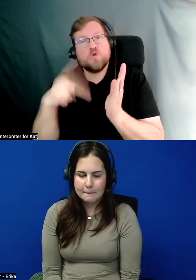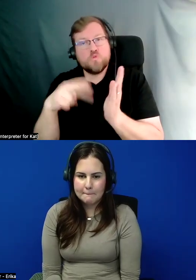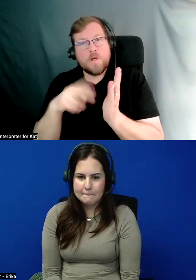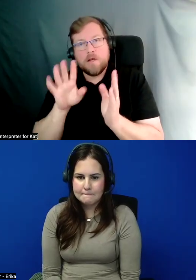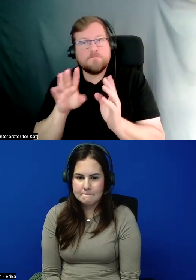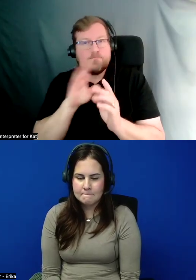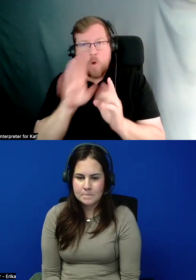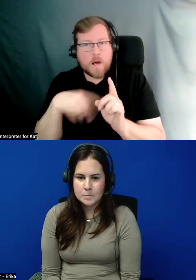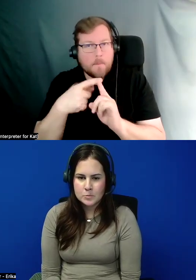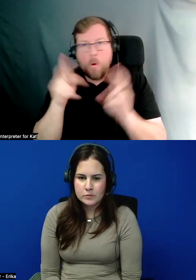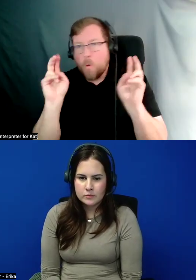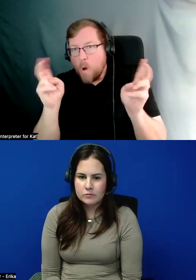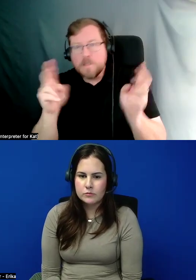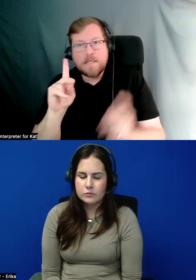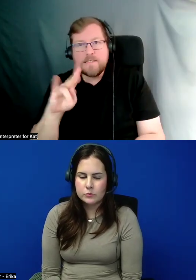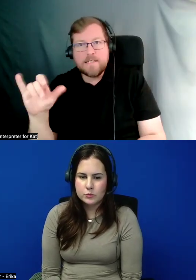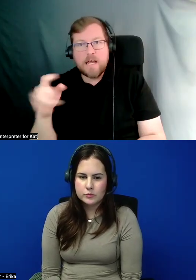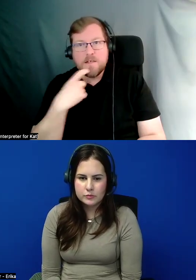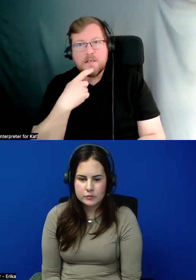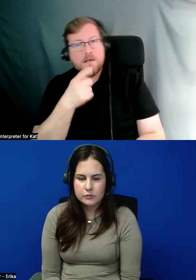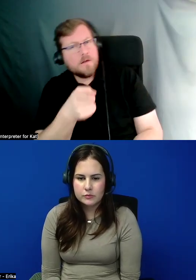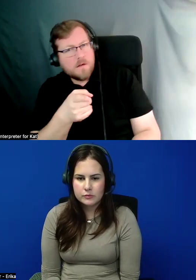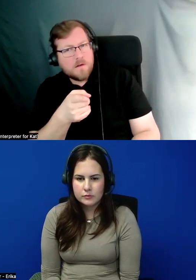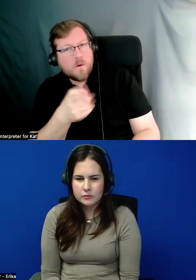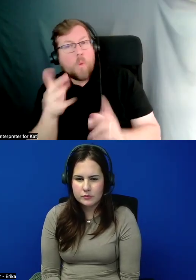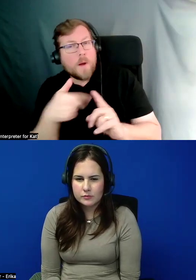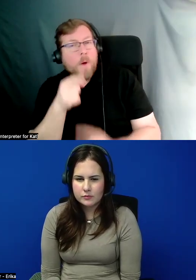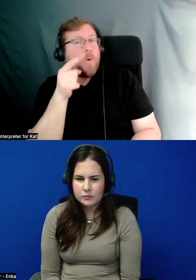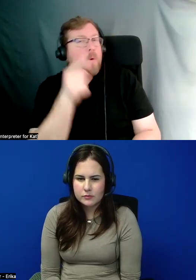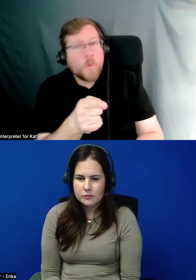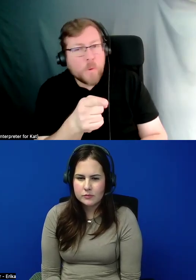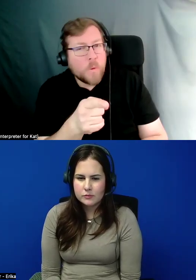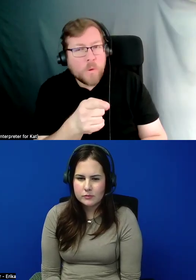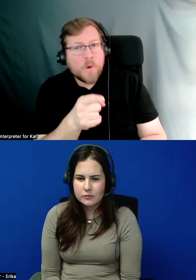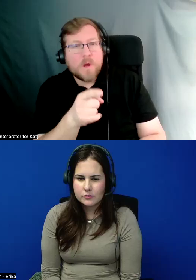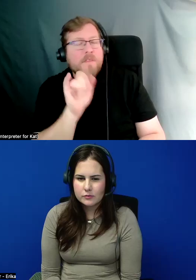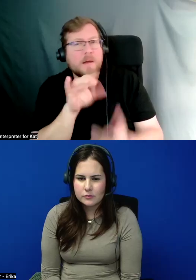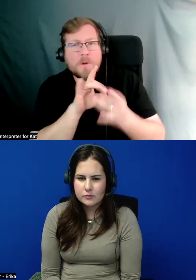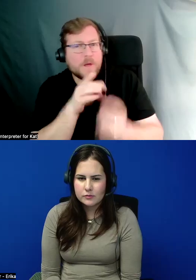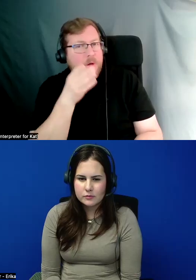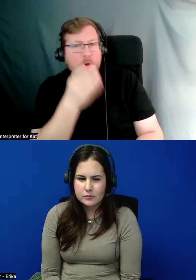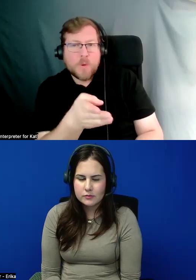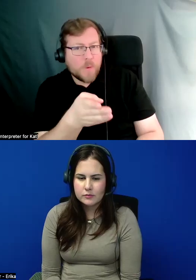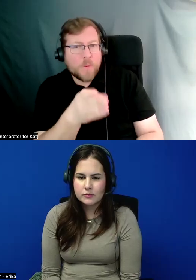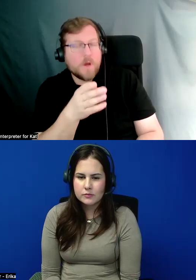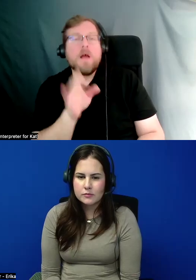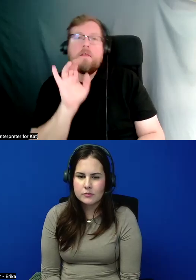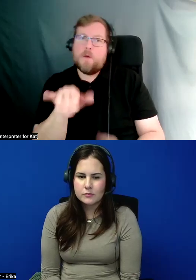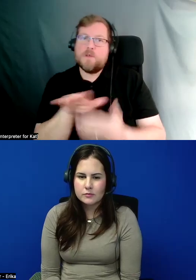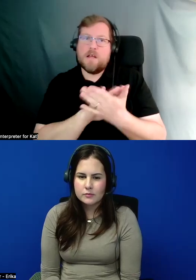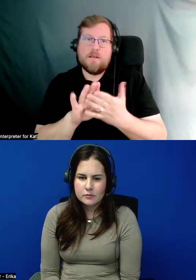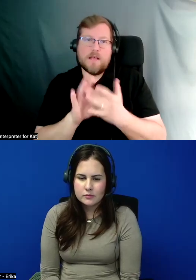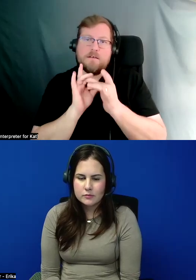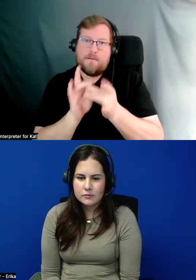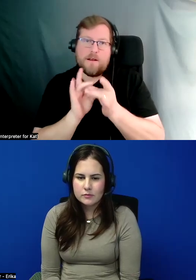quotes, and Danny would be like, "Oh, that. What about you? I think that could be related to you." So it was a really nice connection they